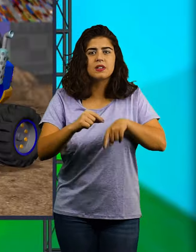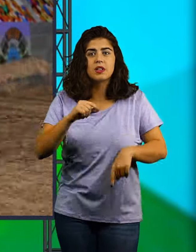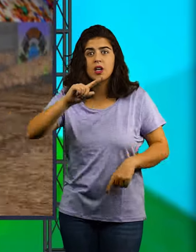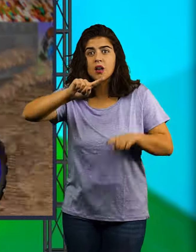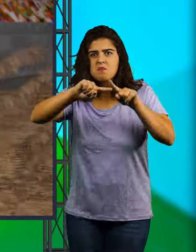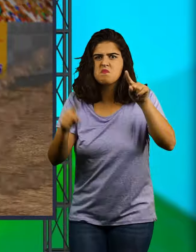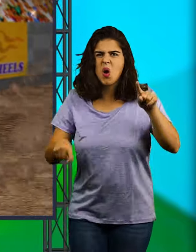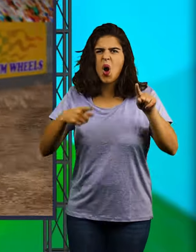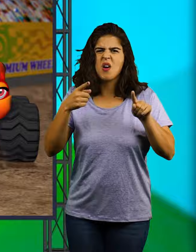Bolt is quicker.